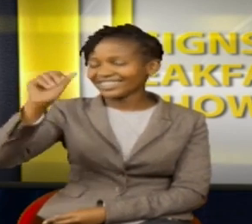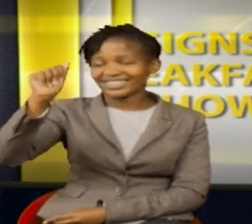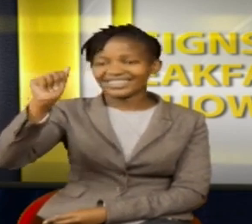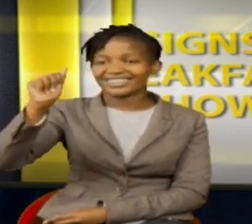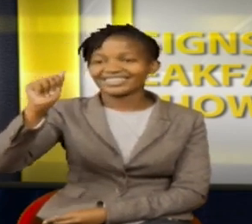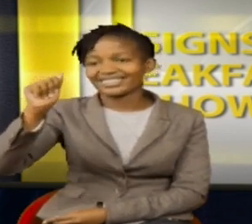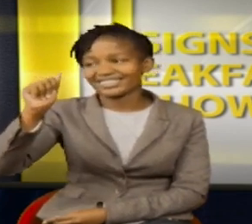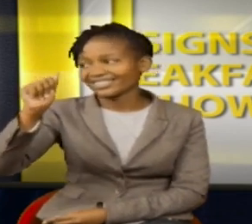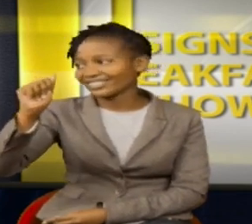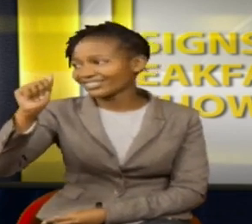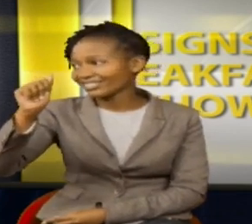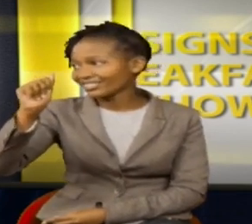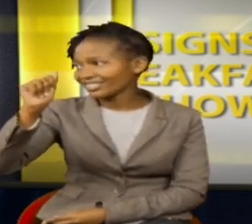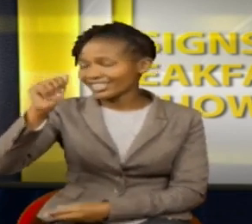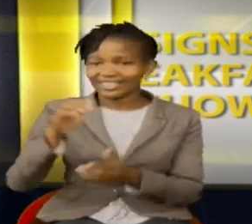A.